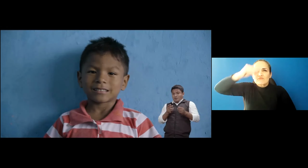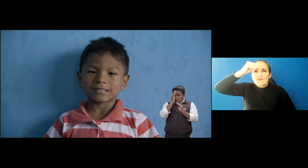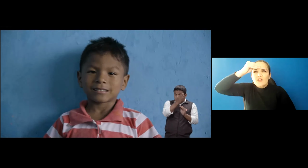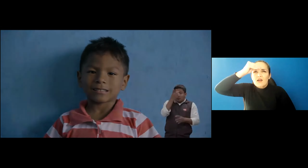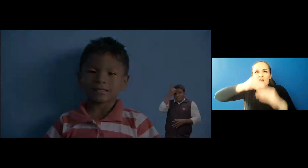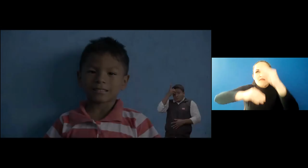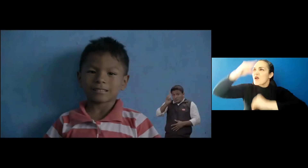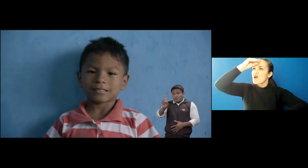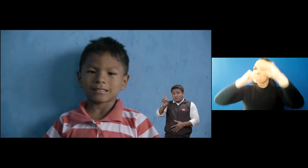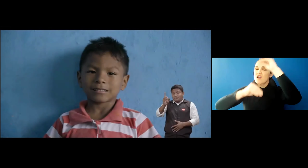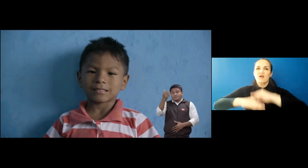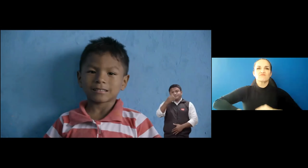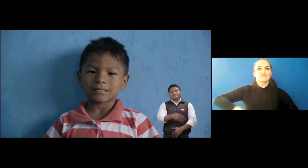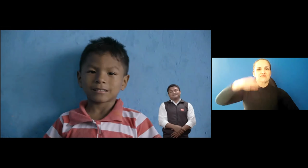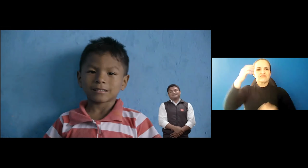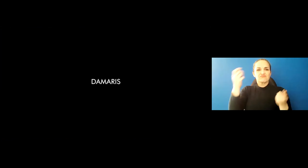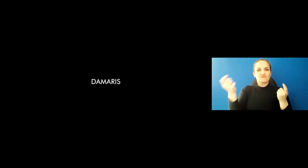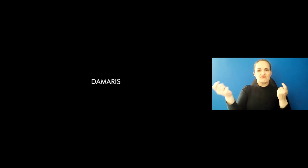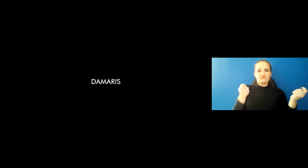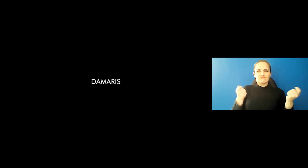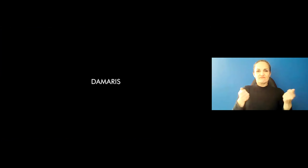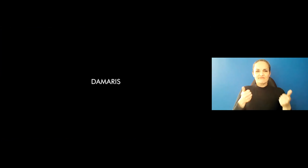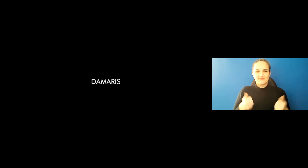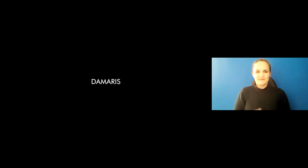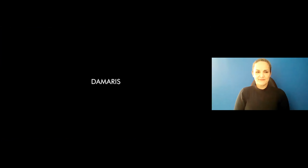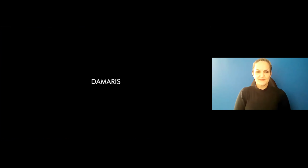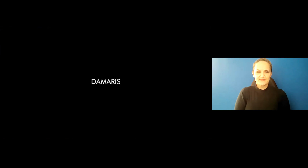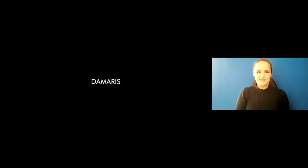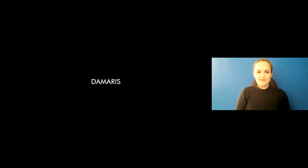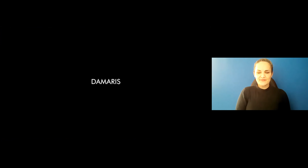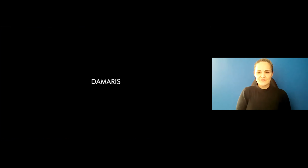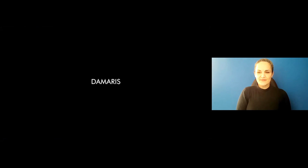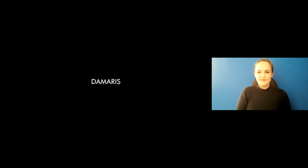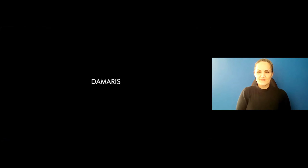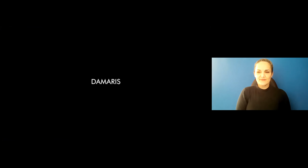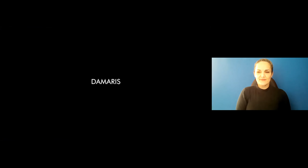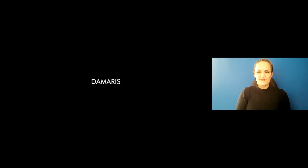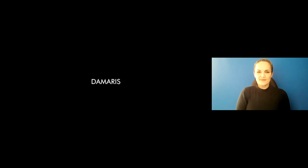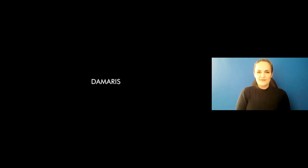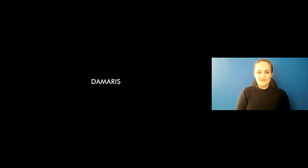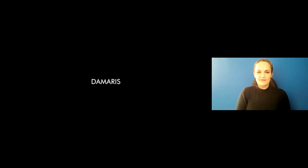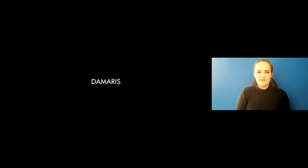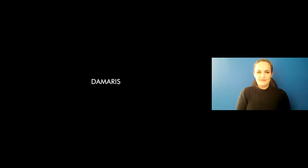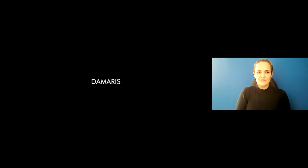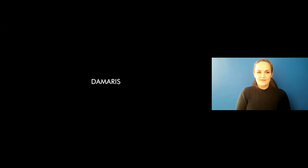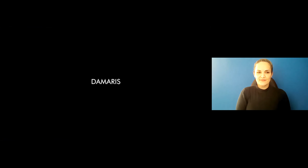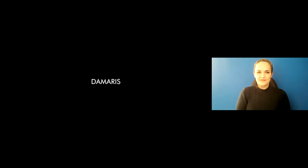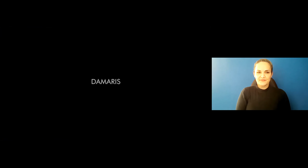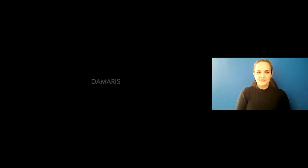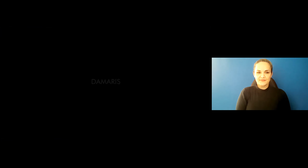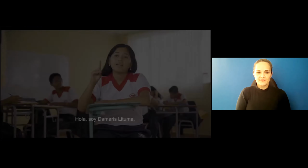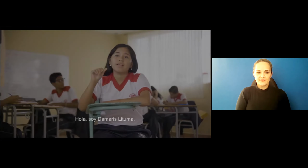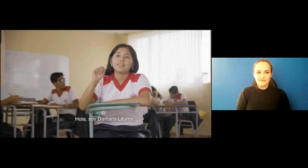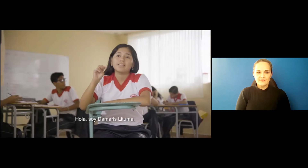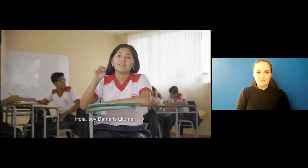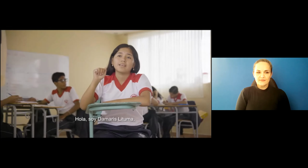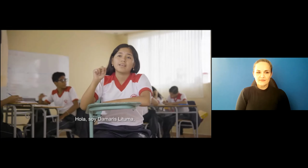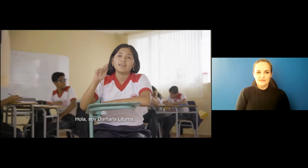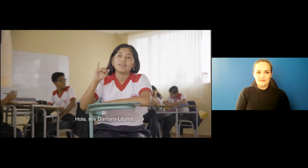face the world with autonomy, with self-assurance, and with a decisiveness that will be key.